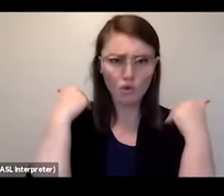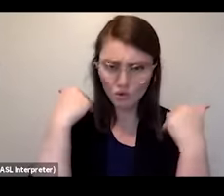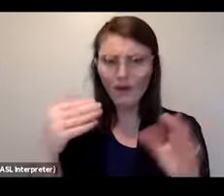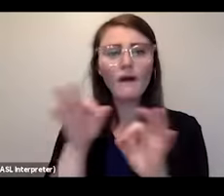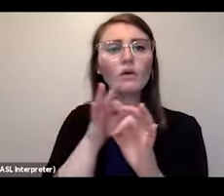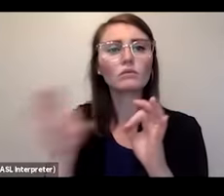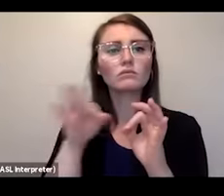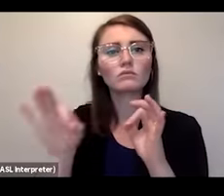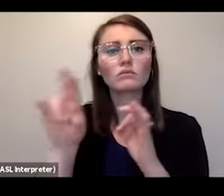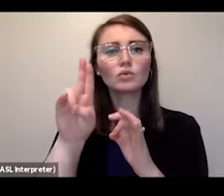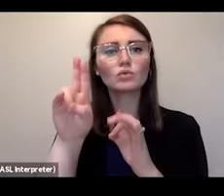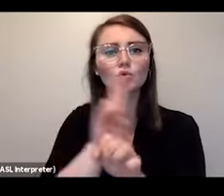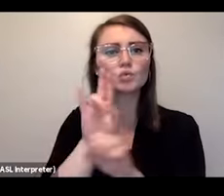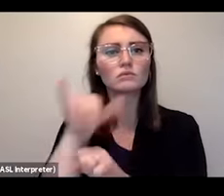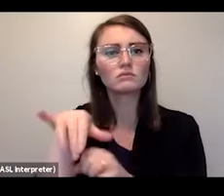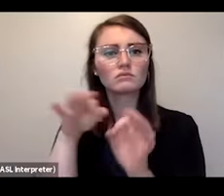chat.